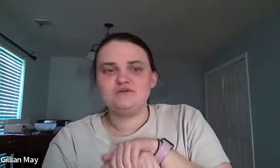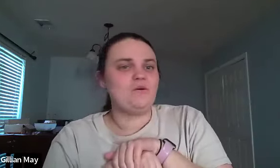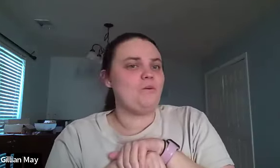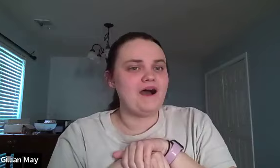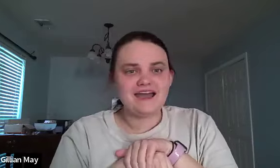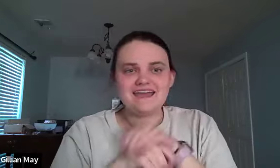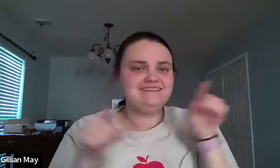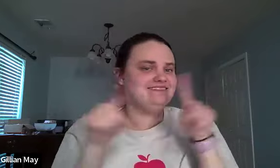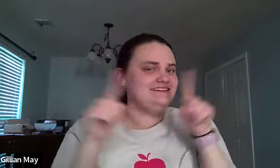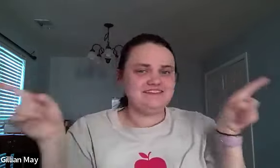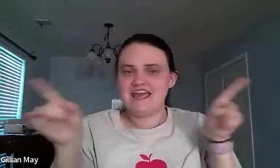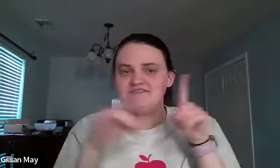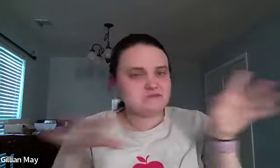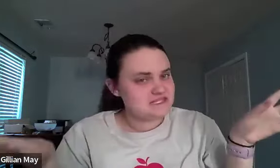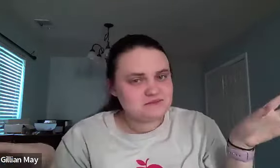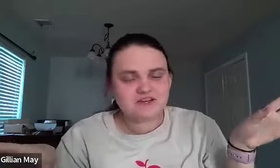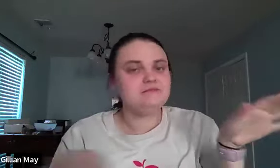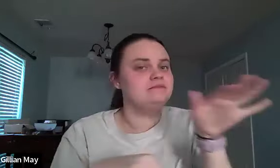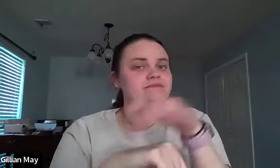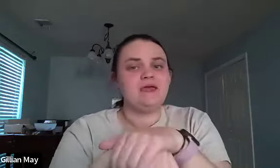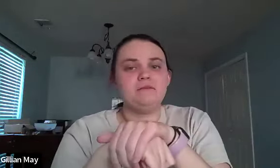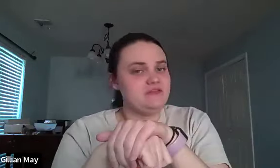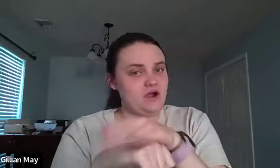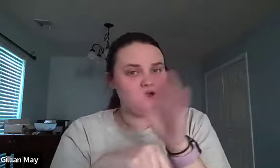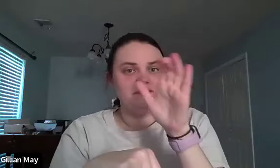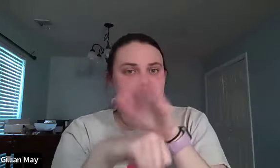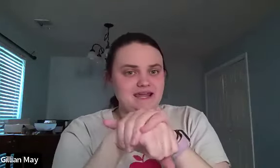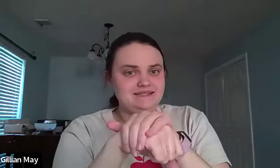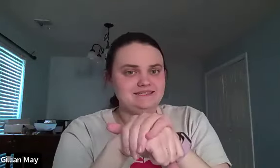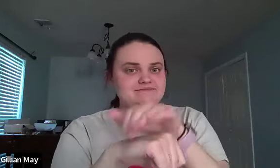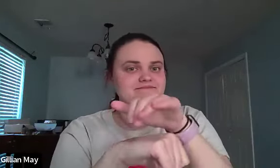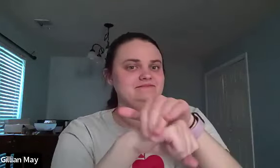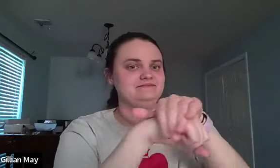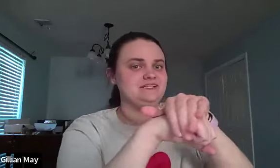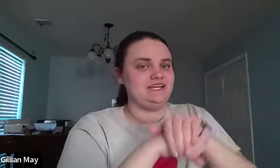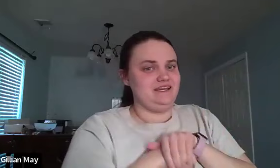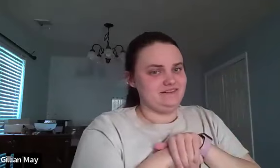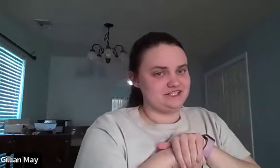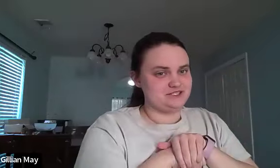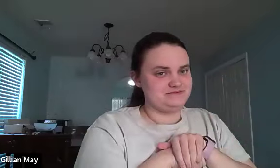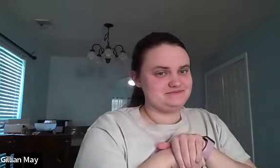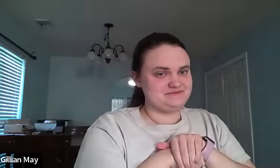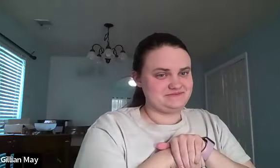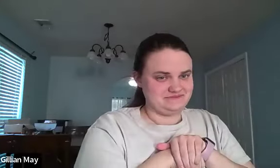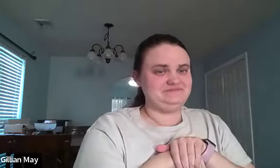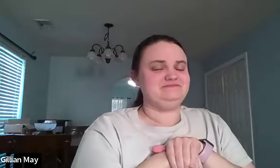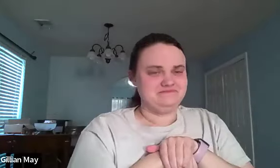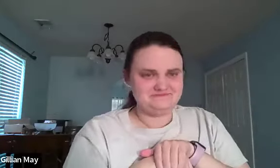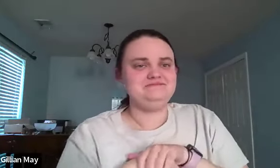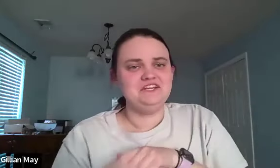know why they have to be similar, but they are. Night, English.